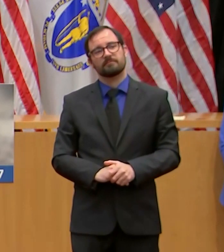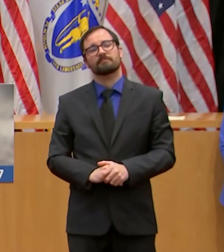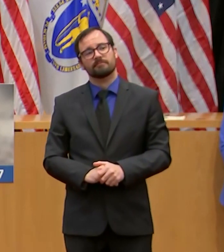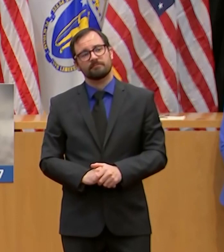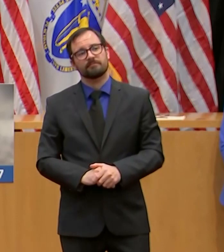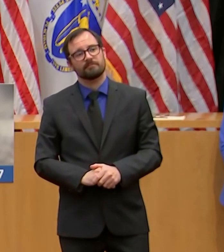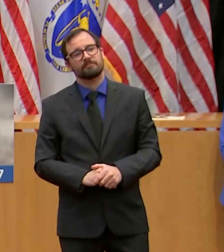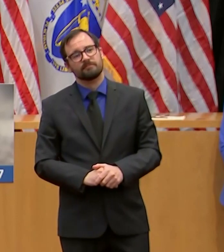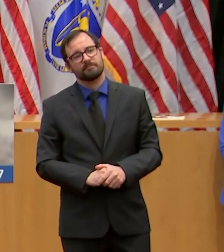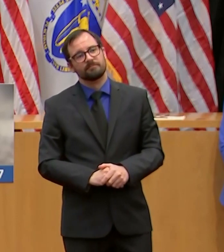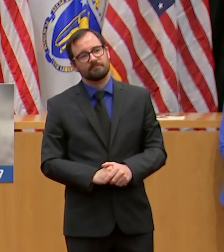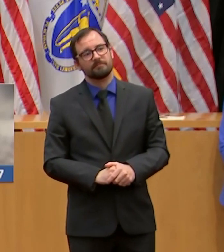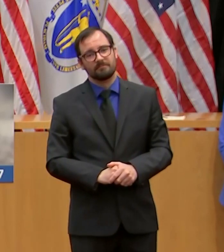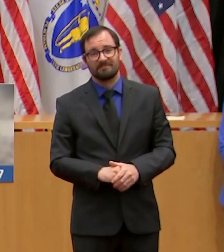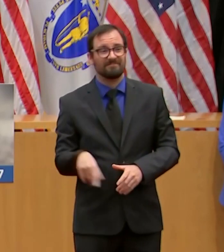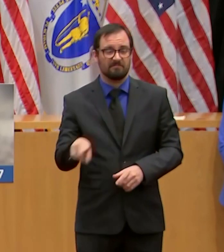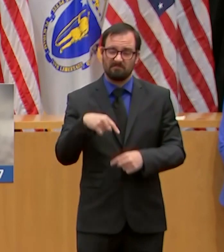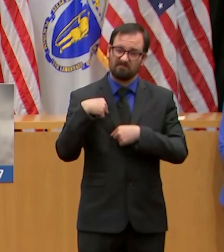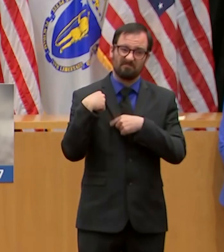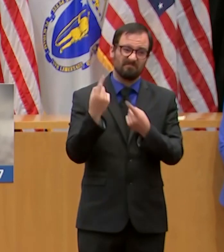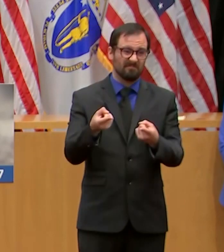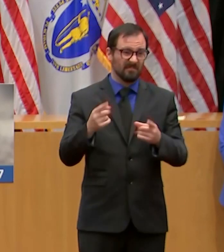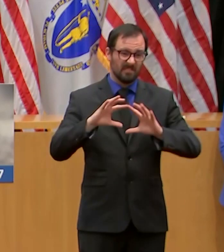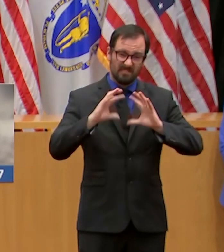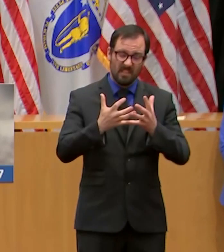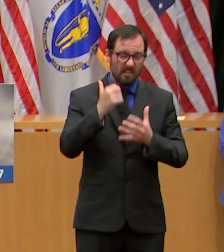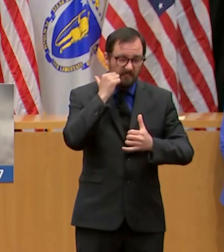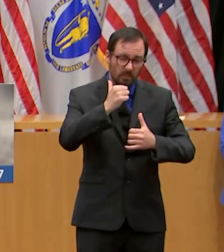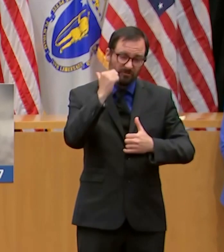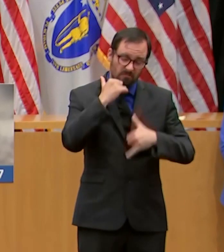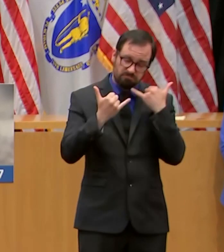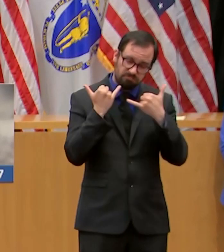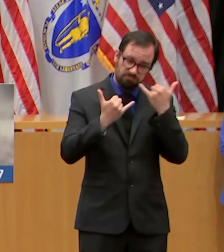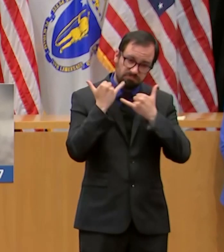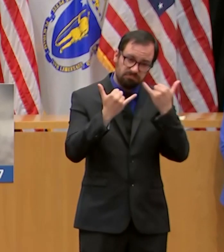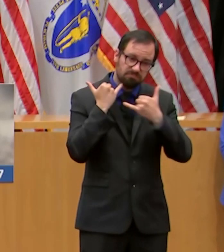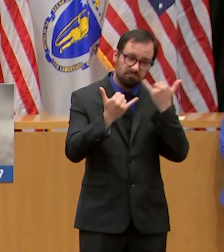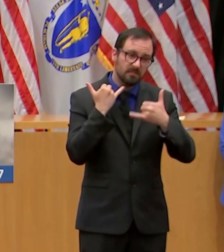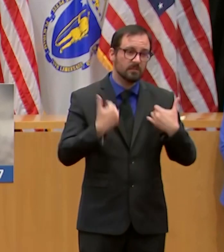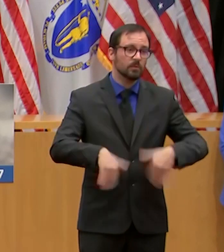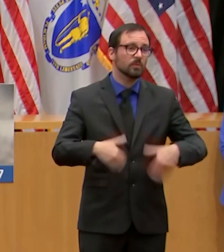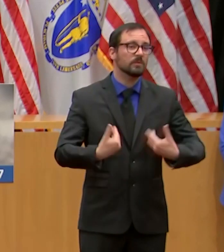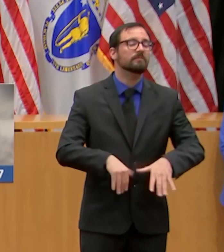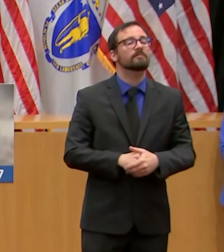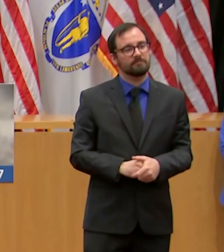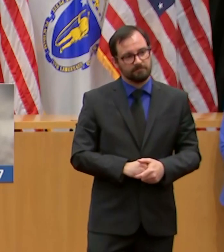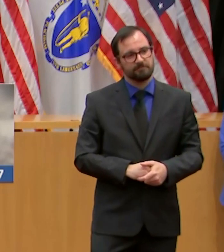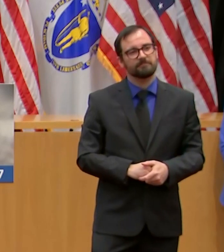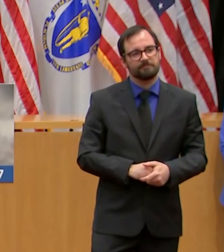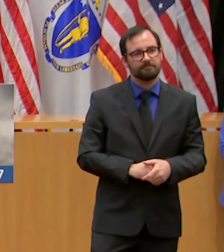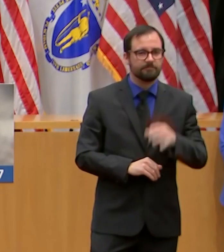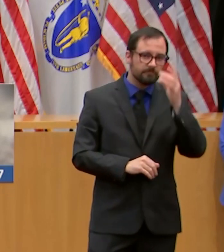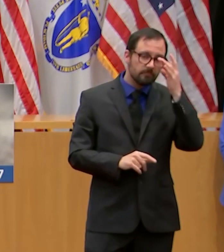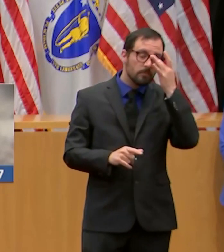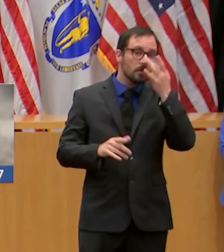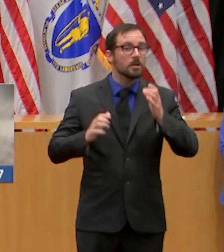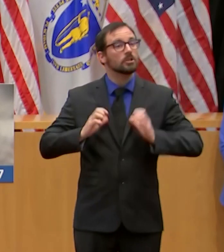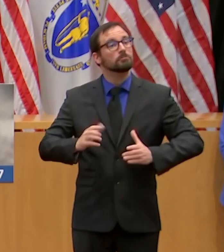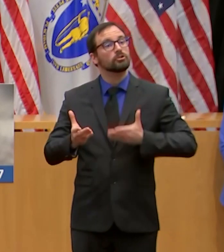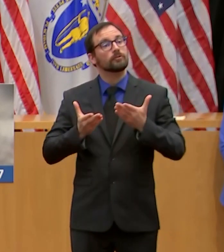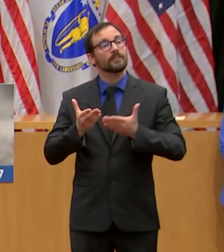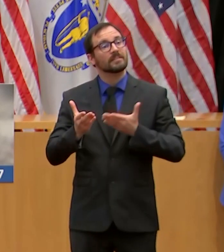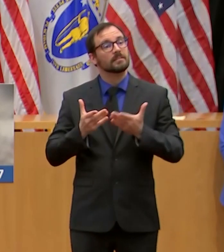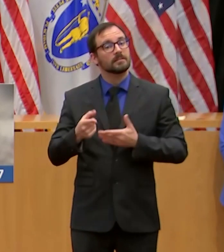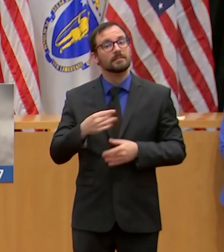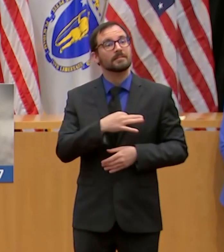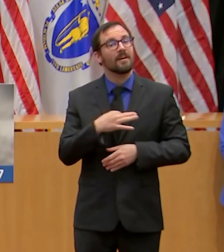continue to trend up as we go forward. DUA customer service staff has been calling claimants basically 7 days a week for the